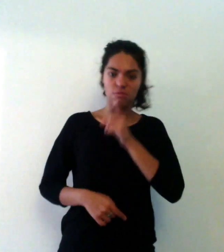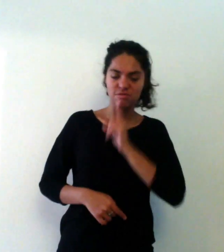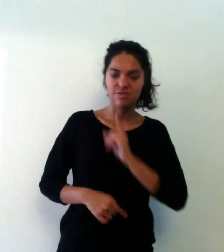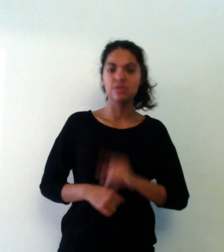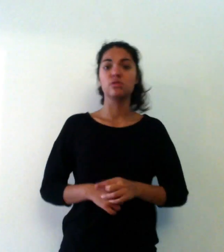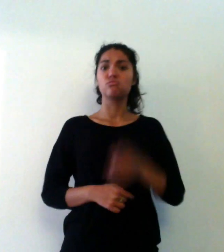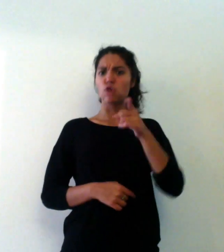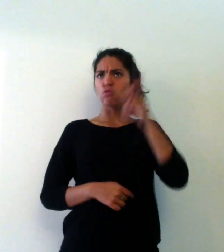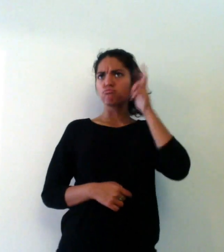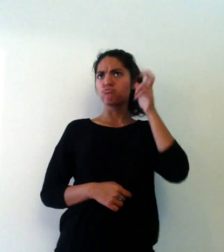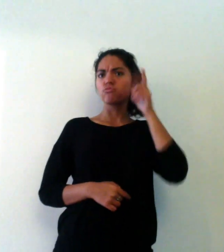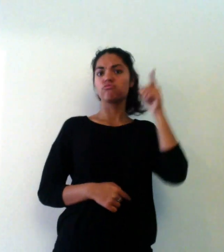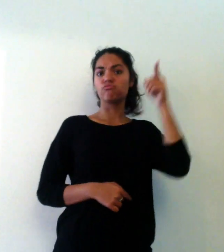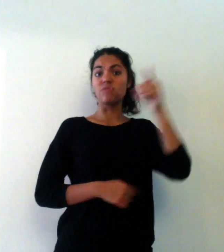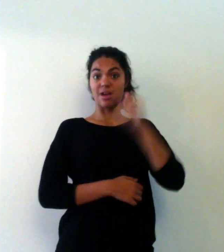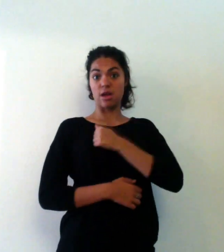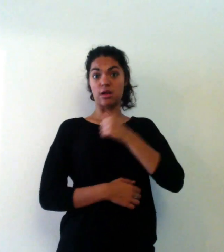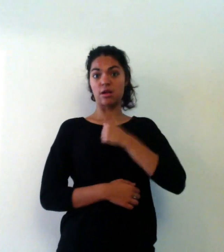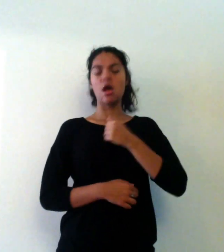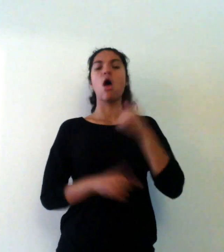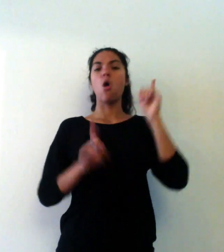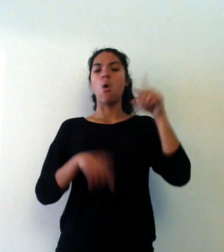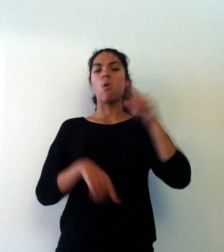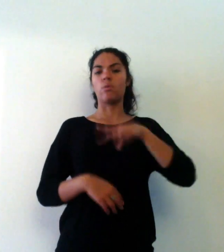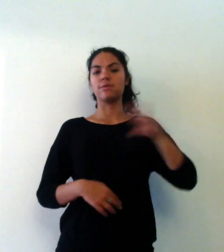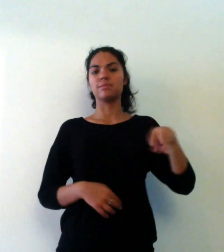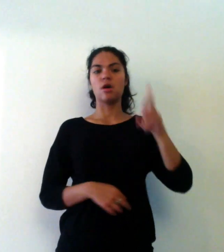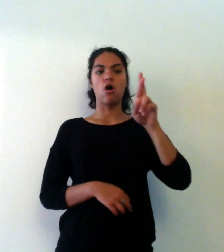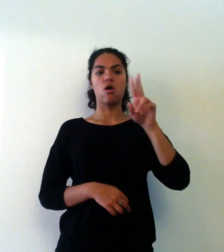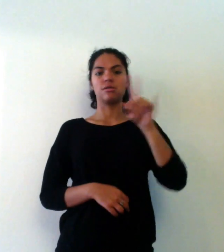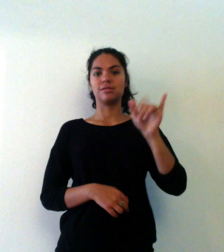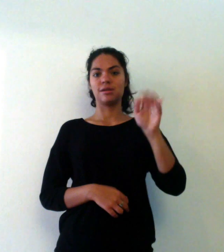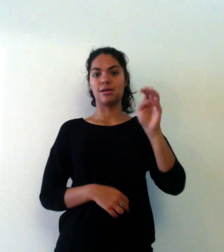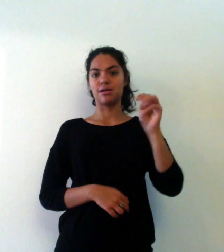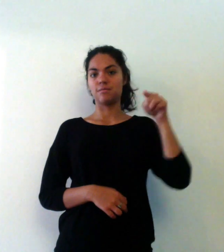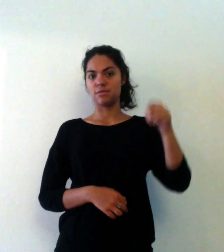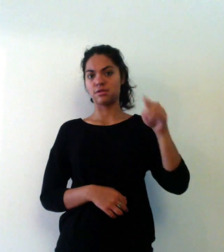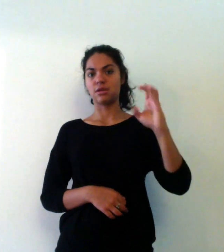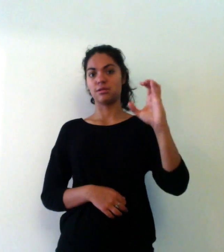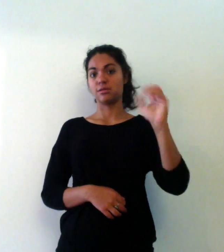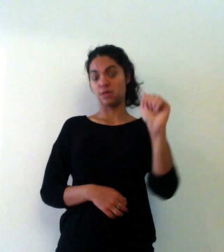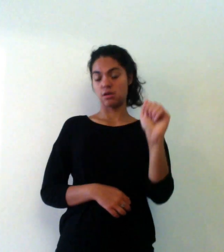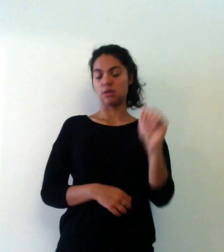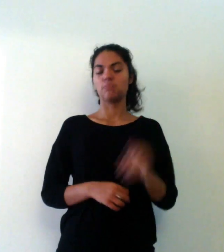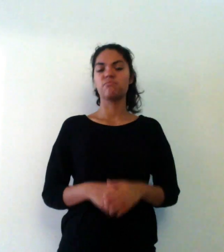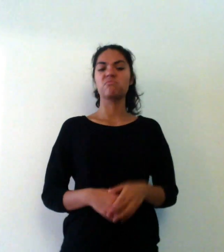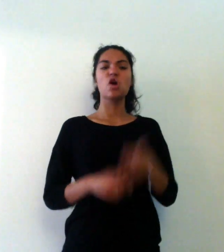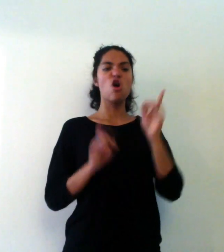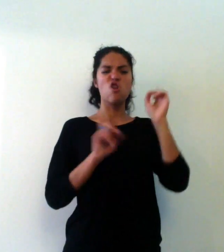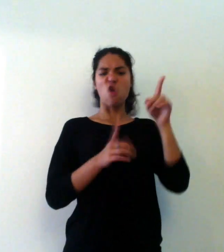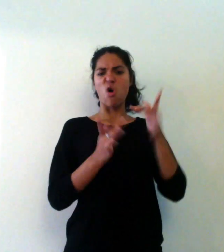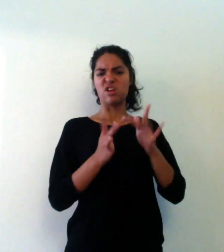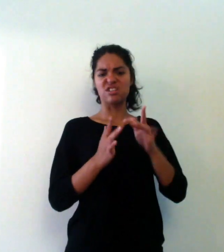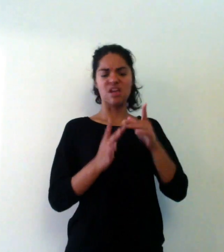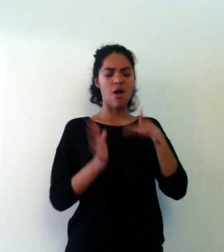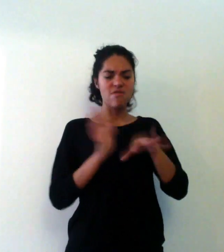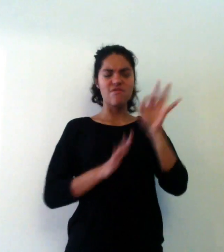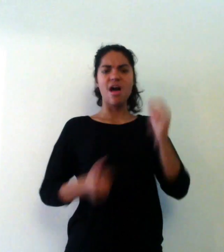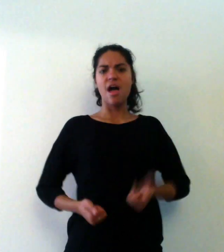also find contact information on our website if you'd like to get in touch with us by phone or mail. Let My People Think is a listener-supported